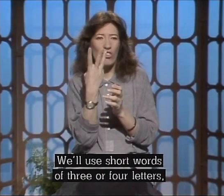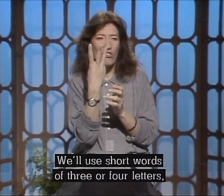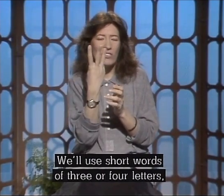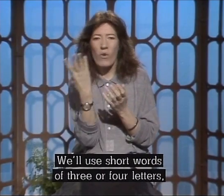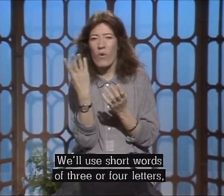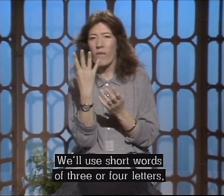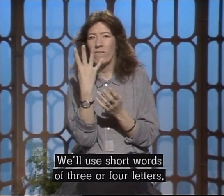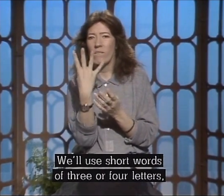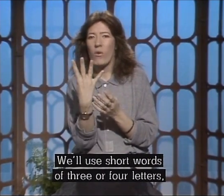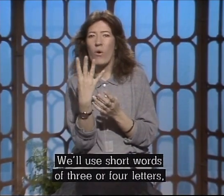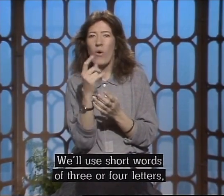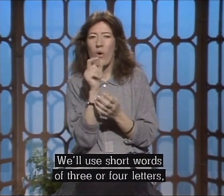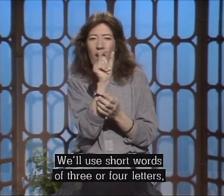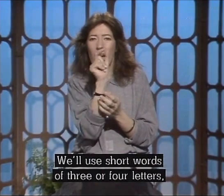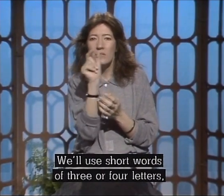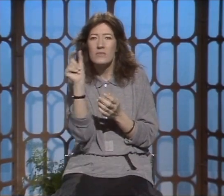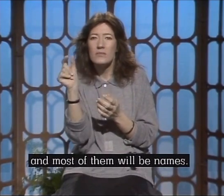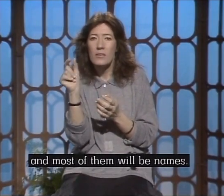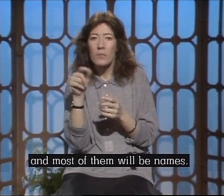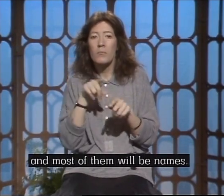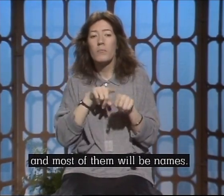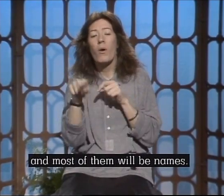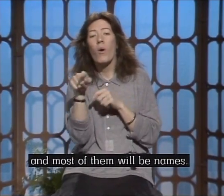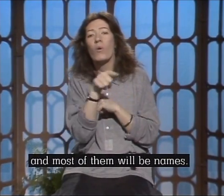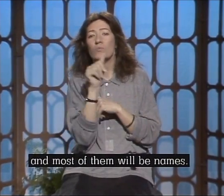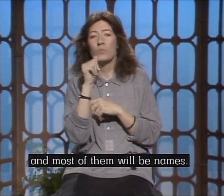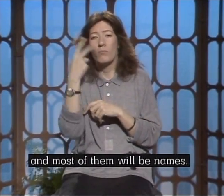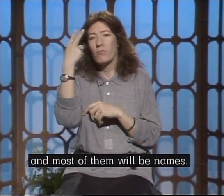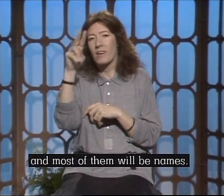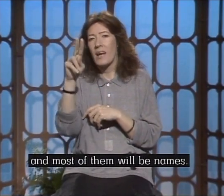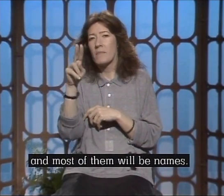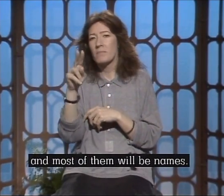4 letters, and most of them will be names.